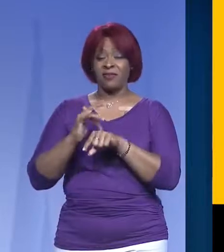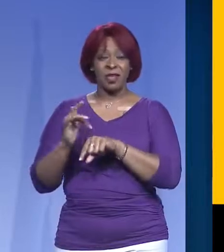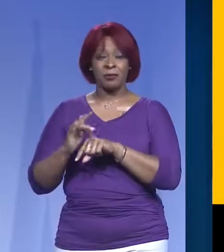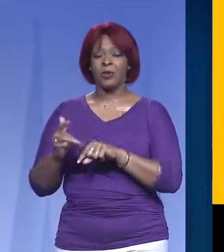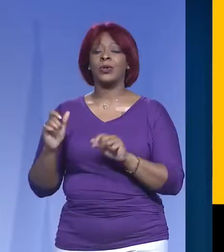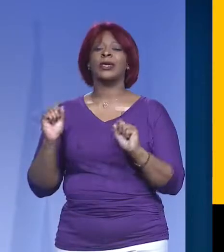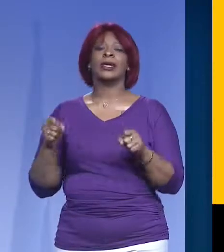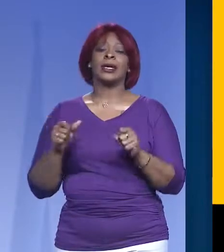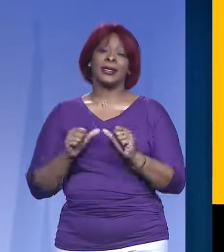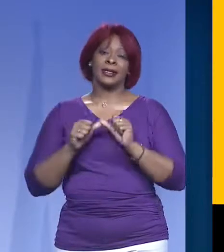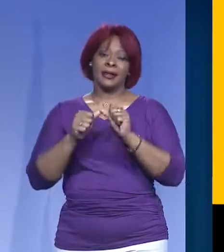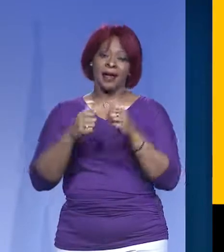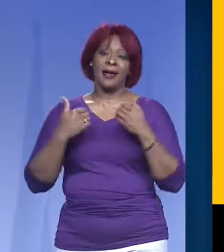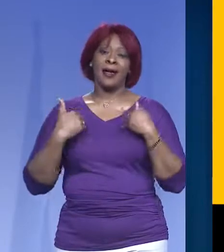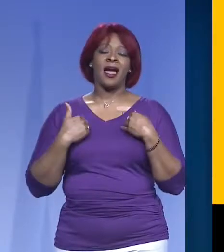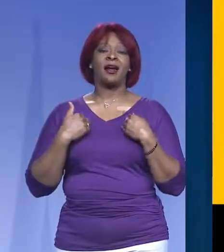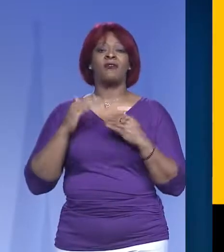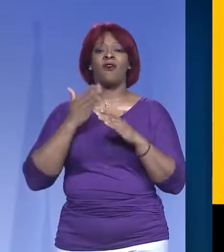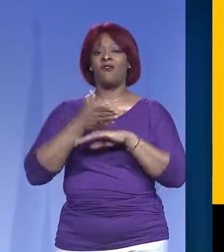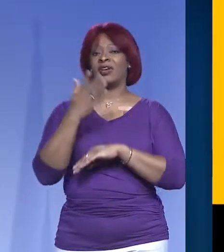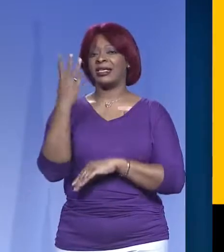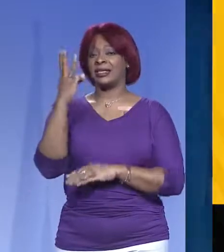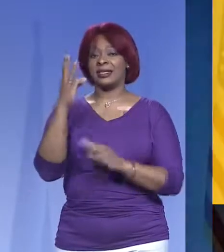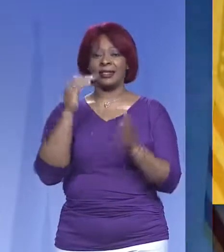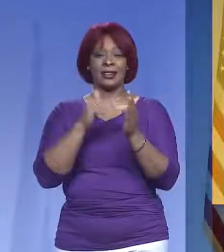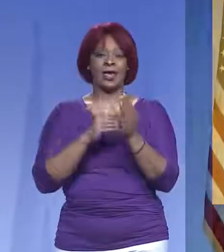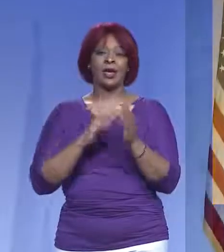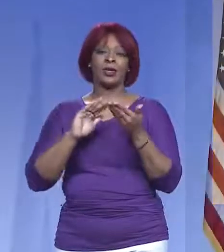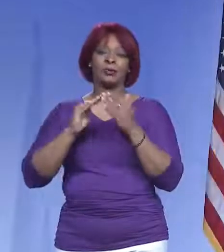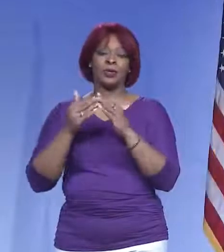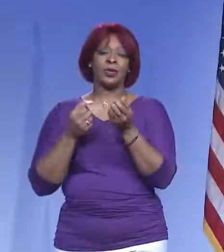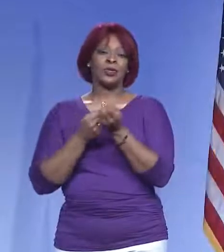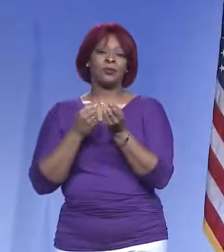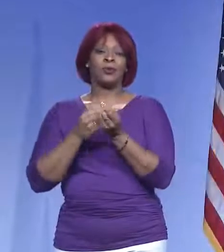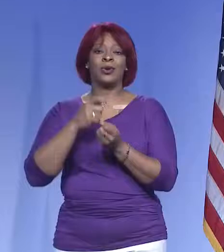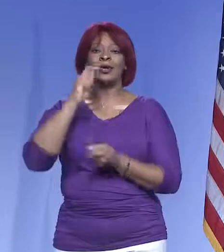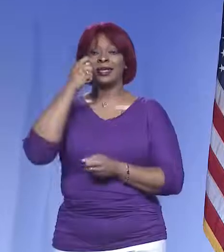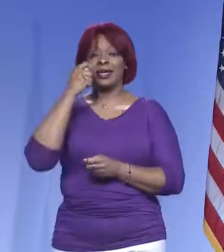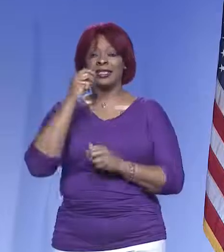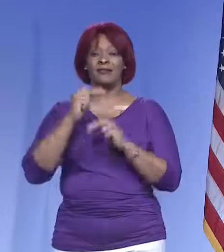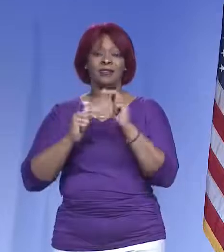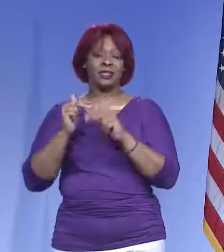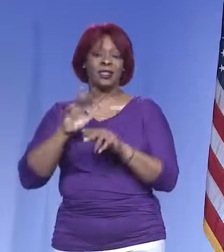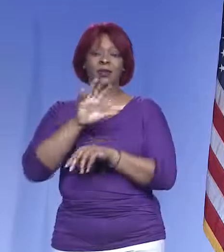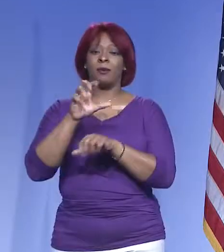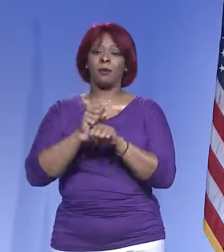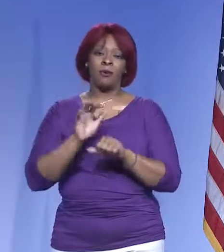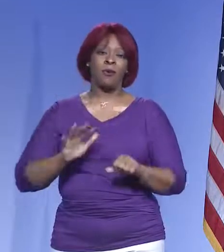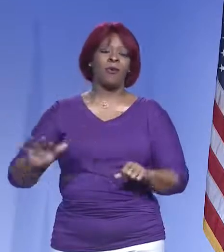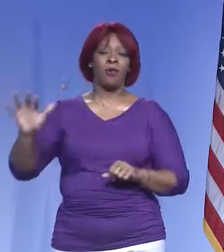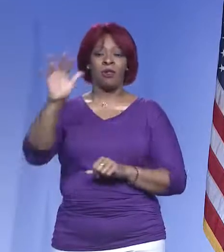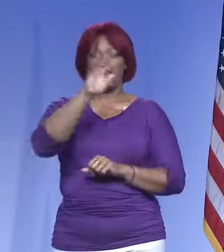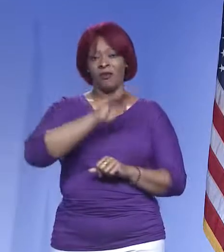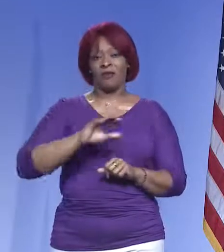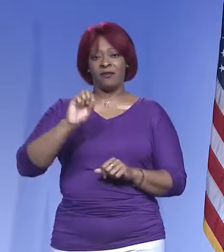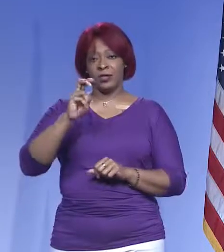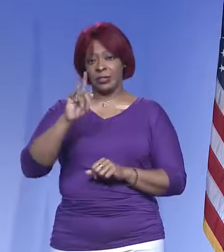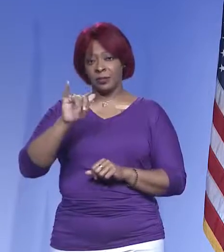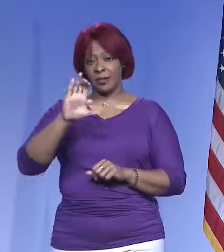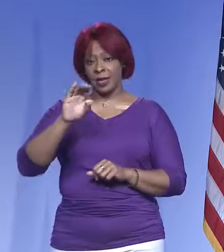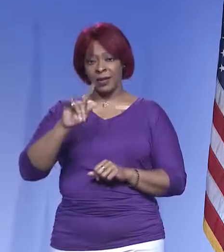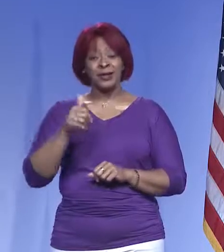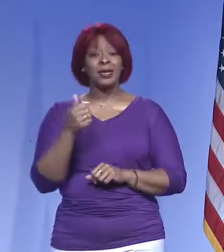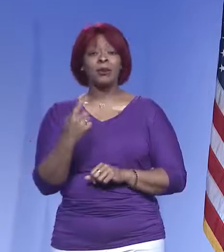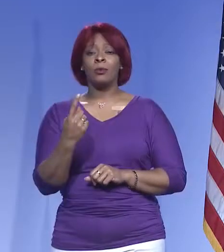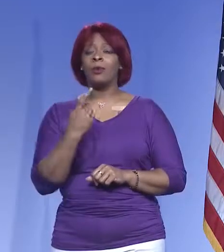we continue to have over 16,000 community-supported test sites and appointments available throughout Shelby County. But